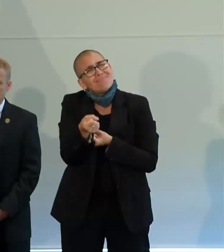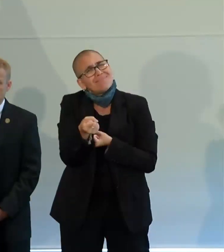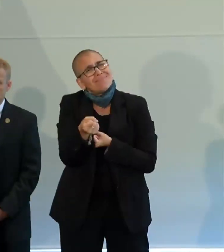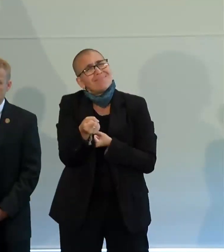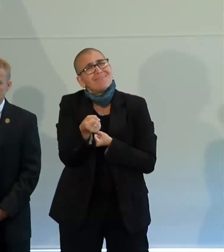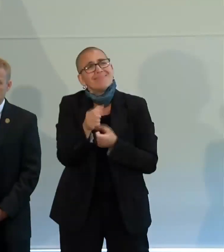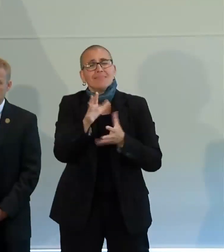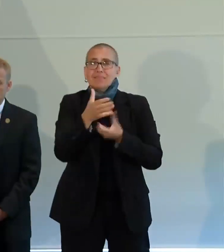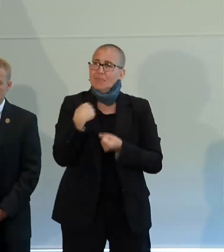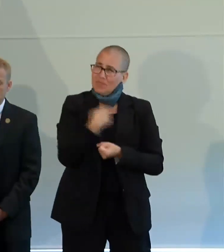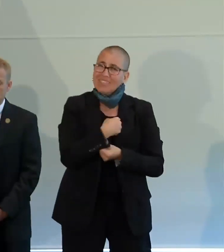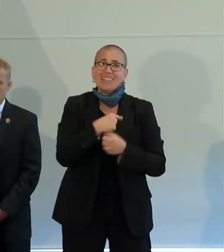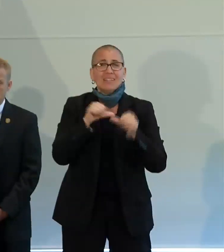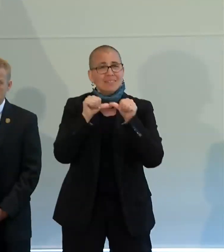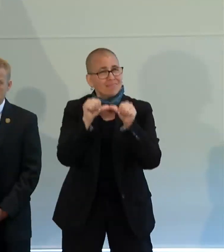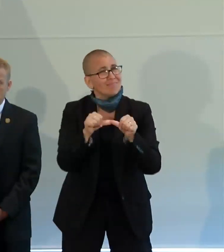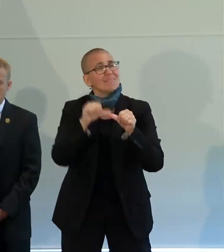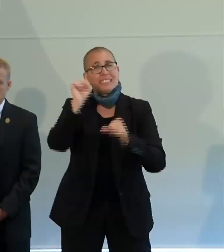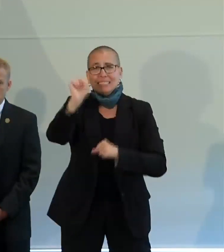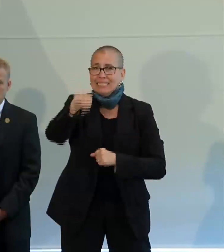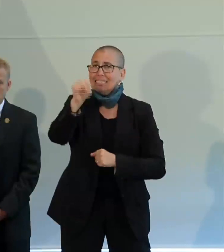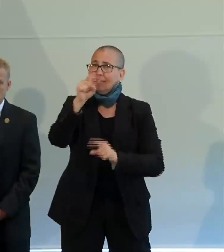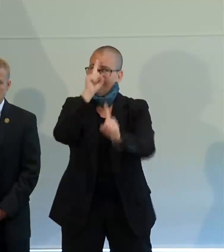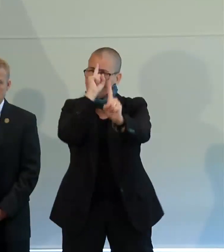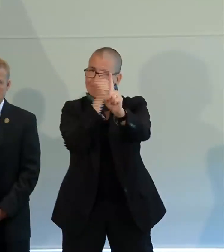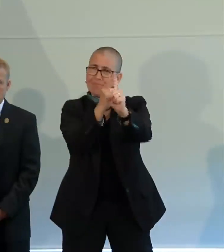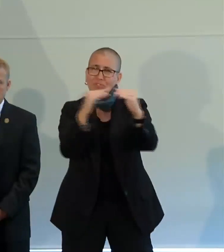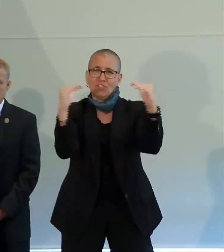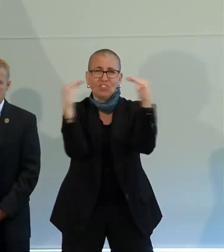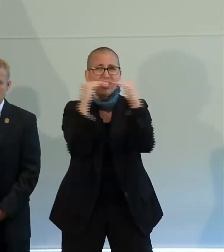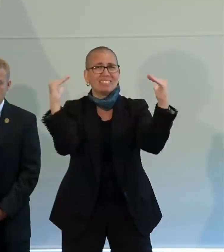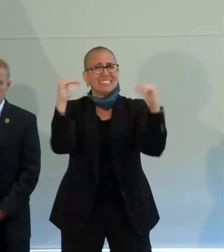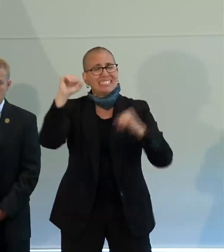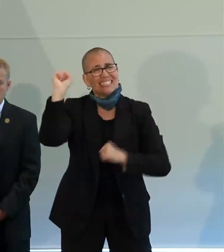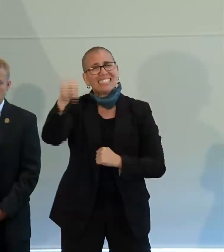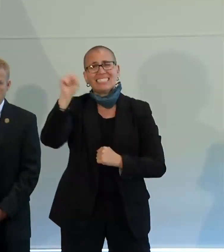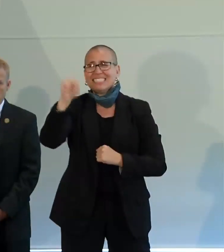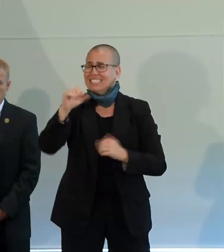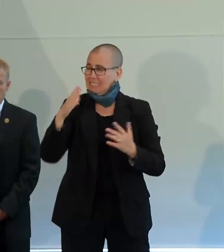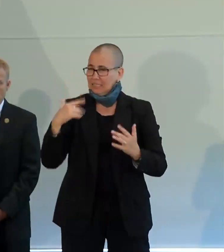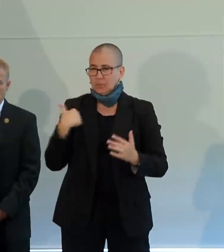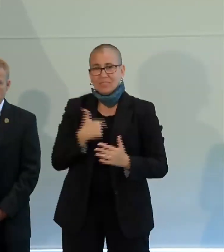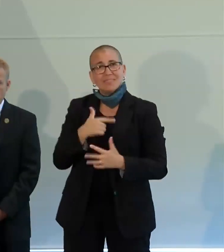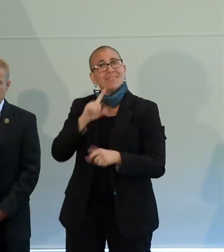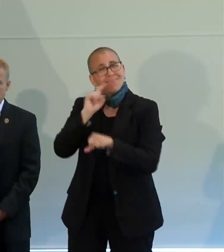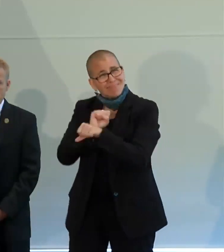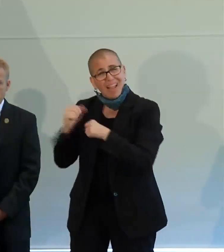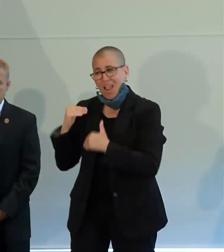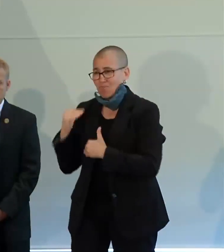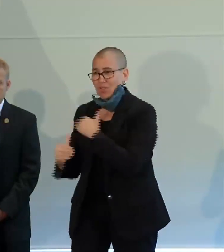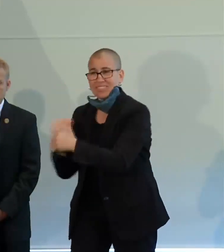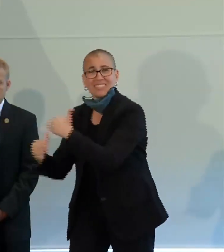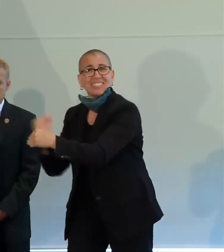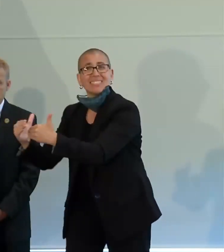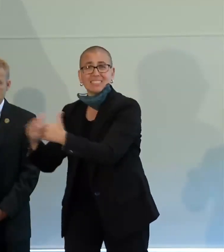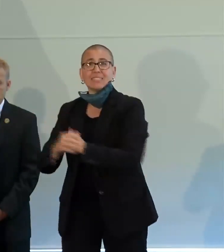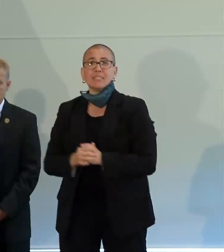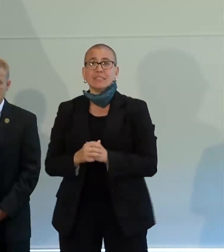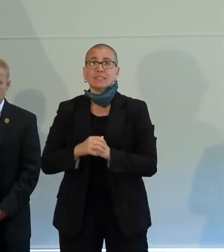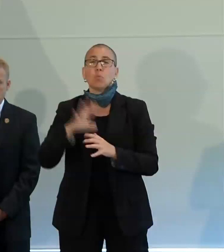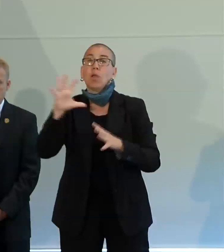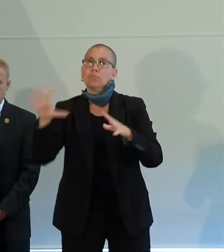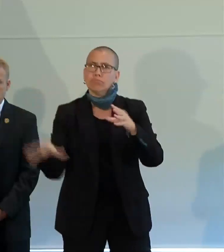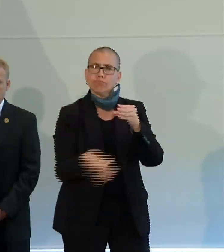every legal and ethical means available to us. I also want to add a word of caution. The investigation